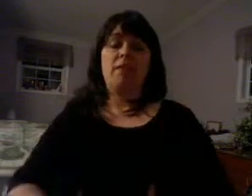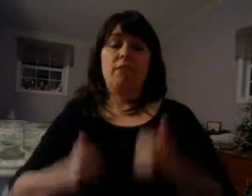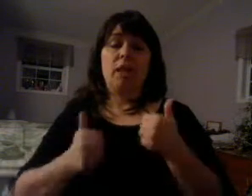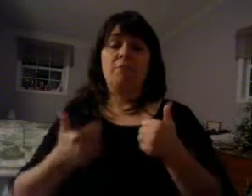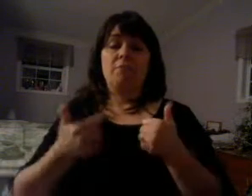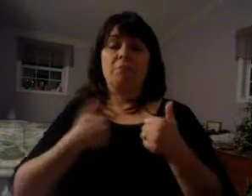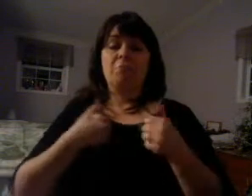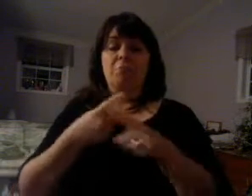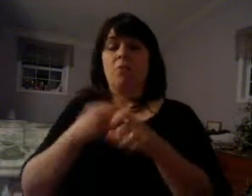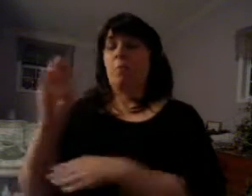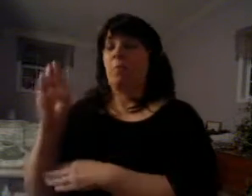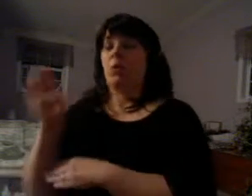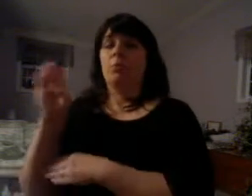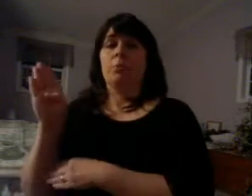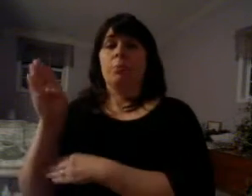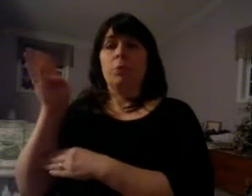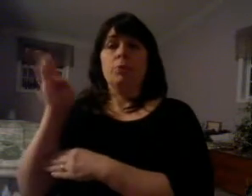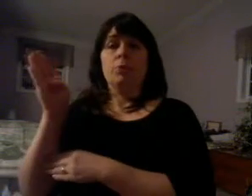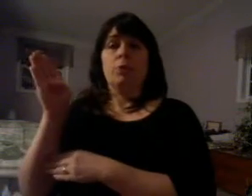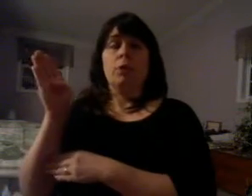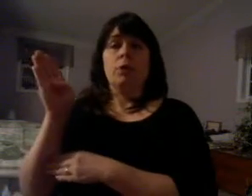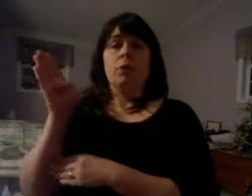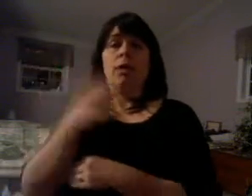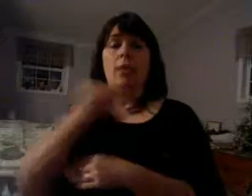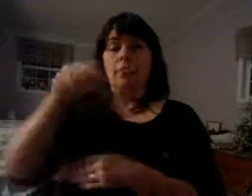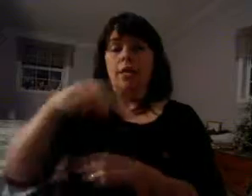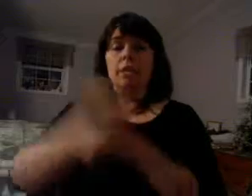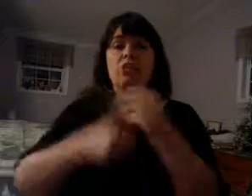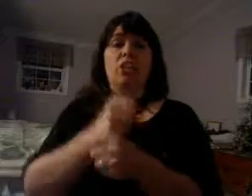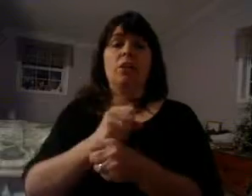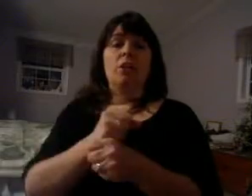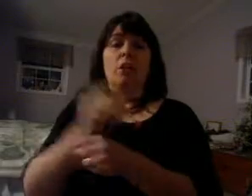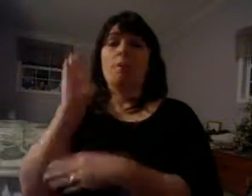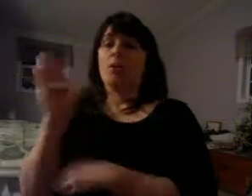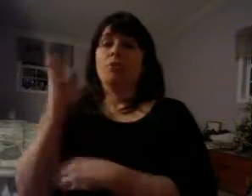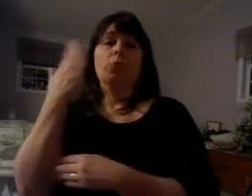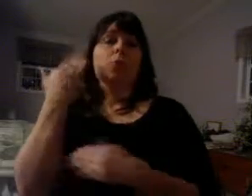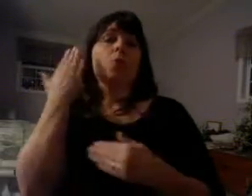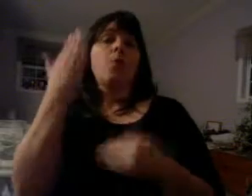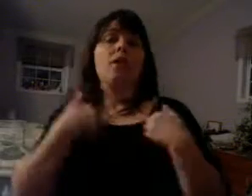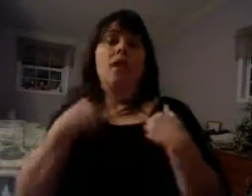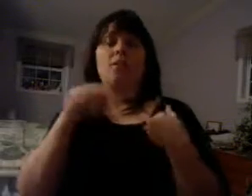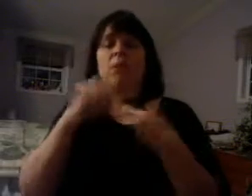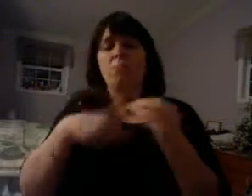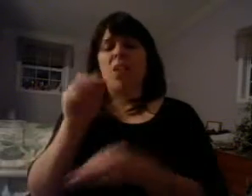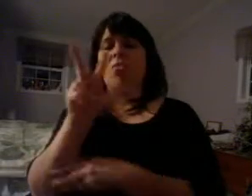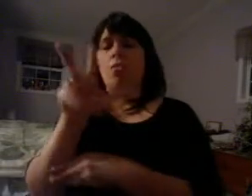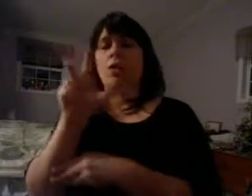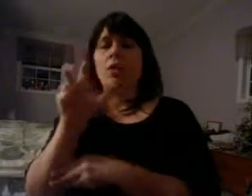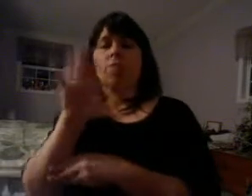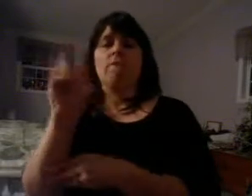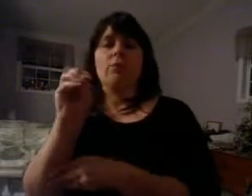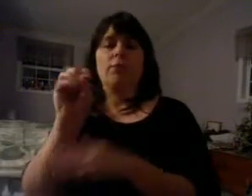about 750,000 people. This year, Baltimore will have about 350 homicides. Much of my research has